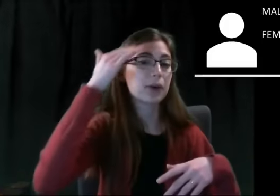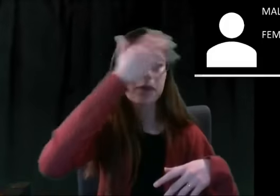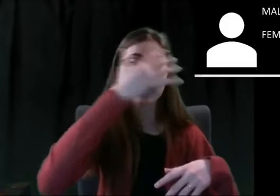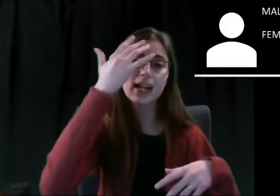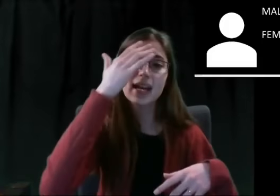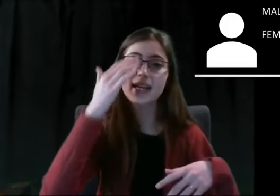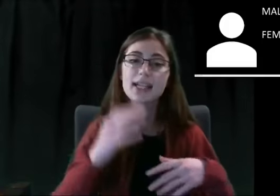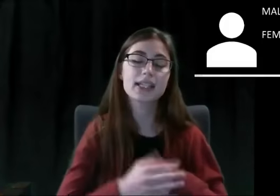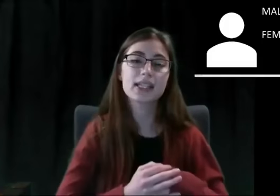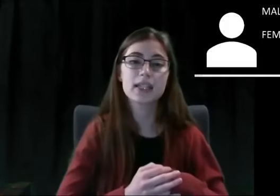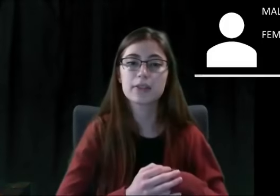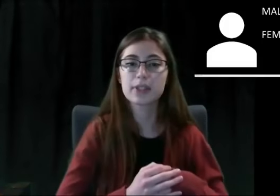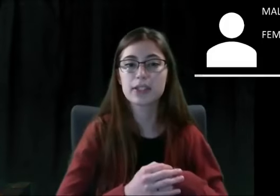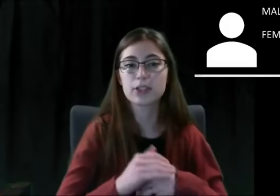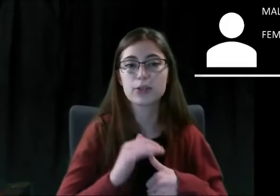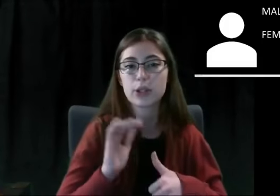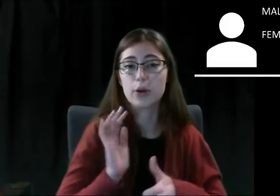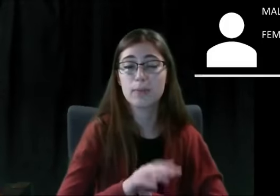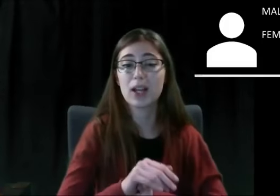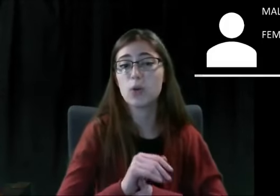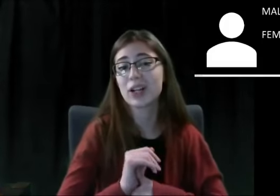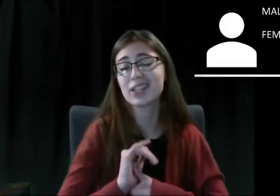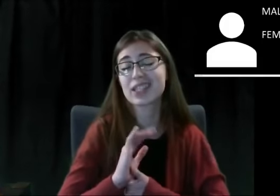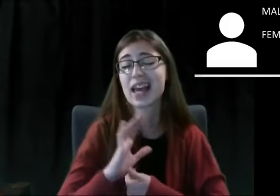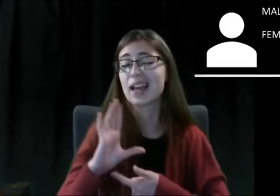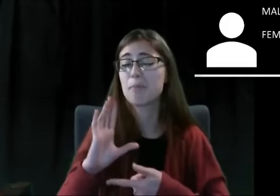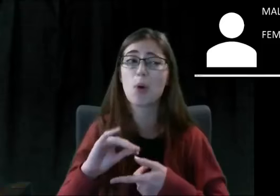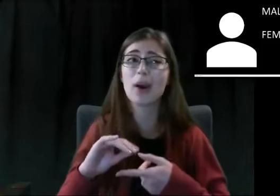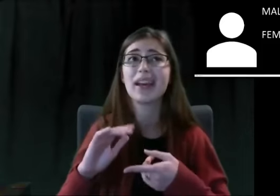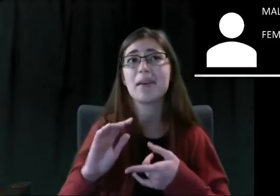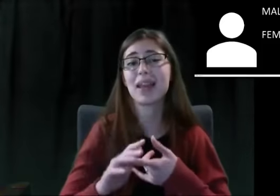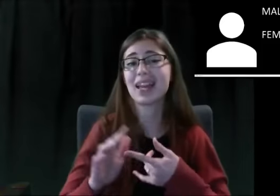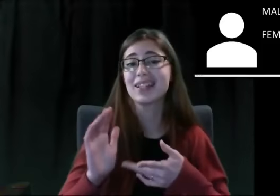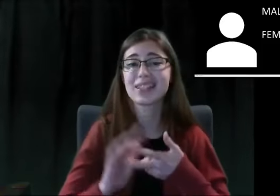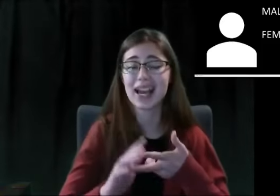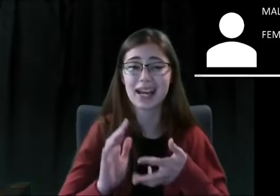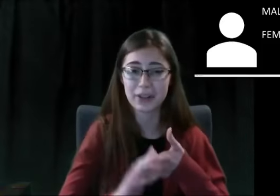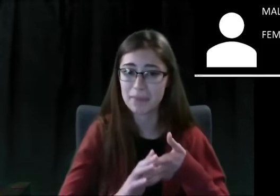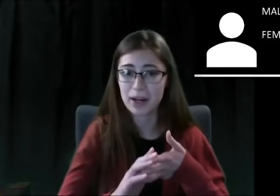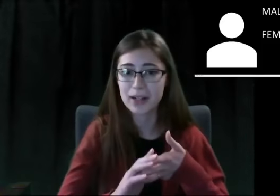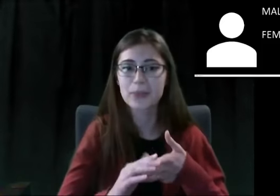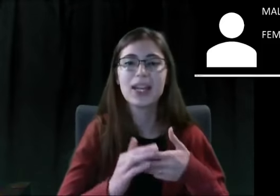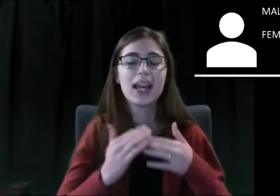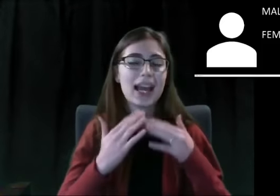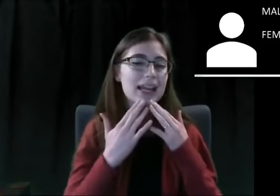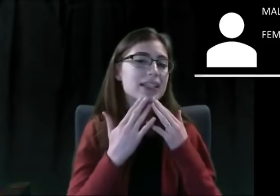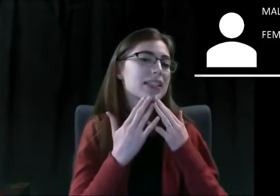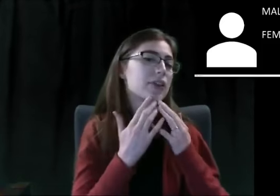forehead area is used to show male words like boy, man, dad, grandpa. And your